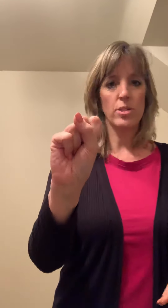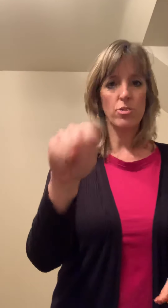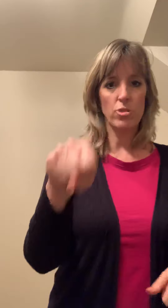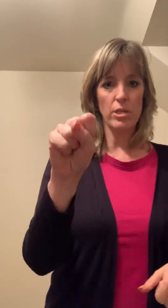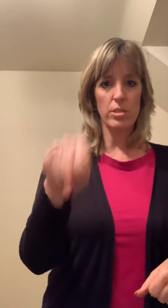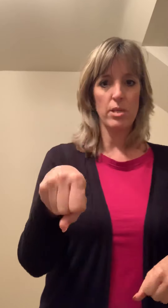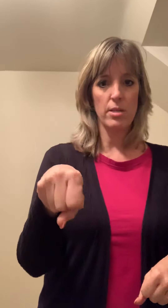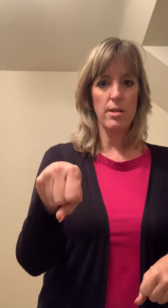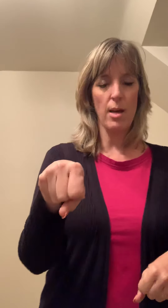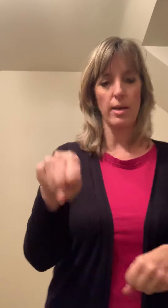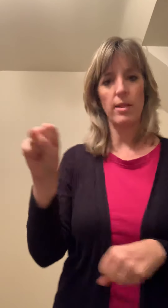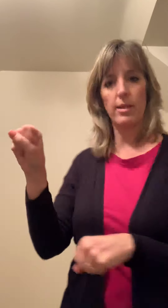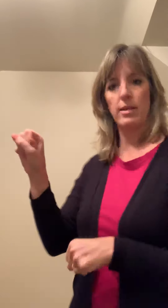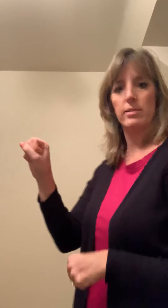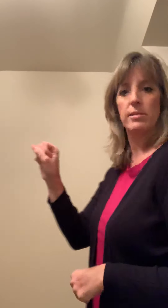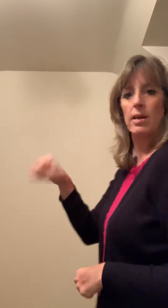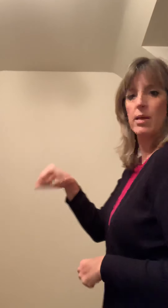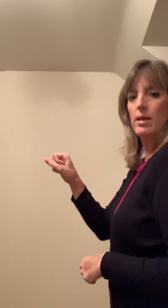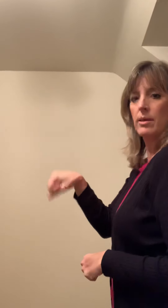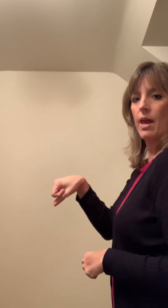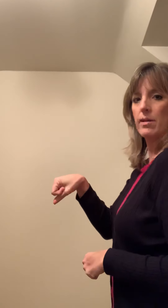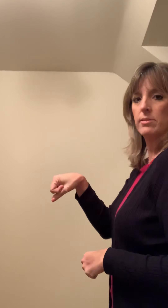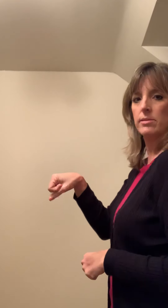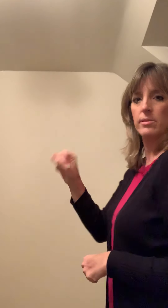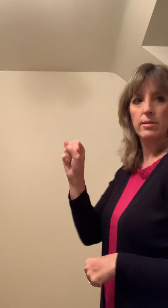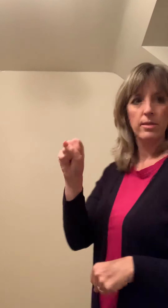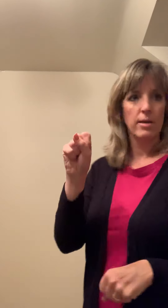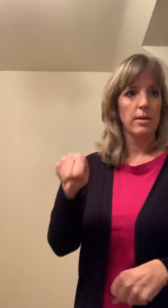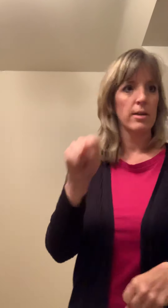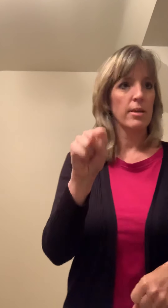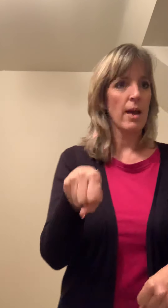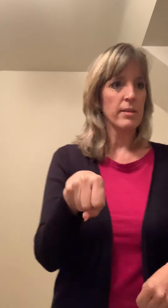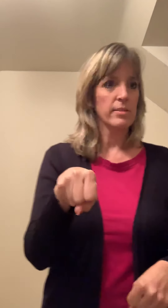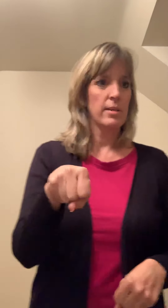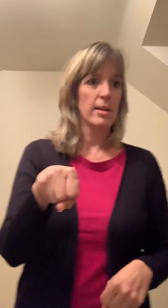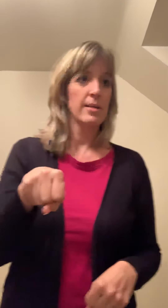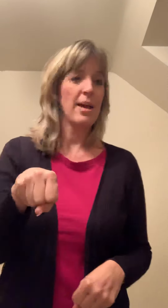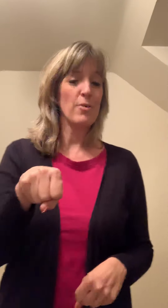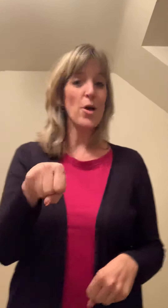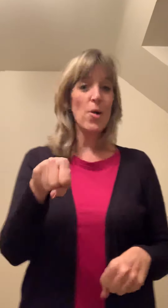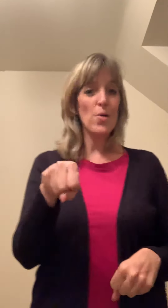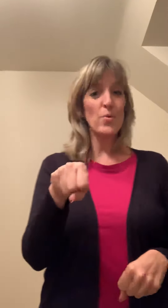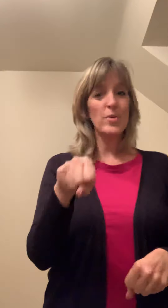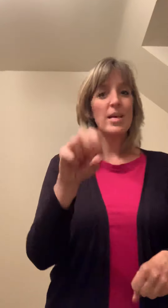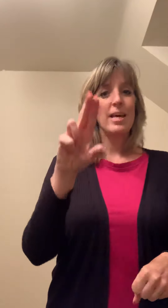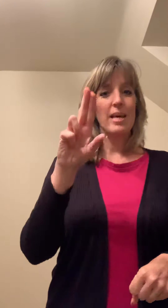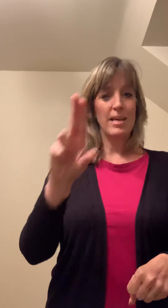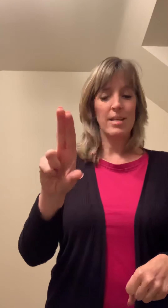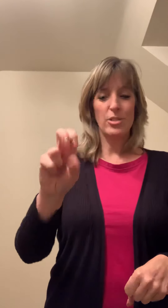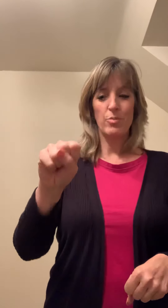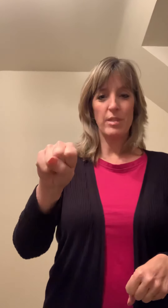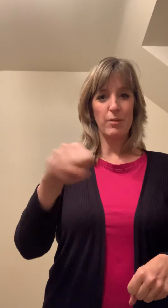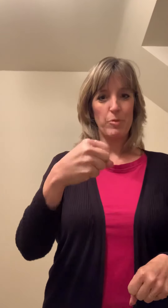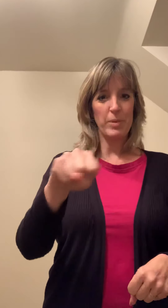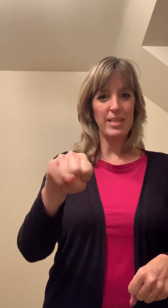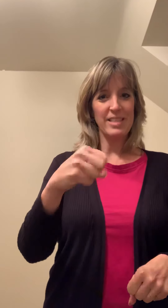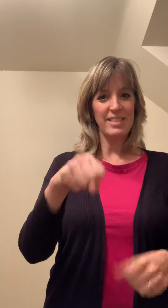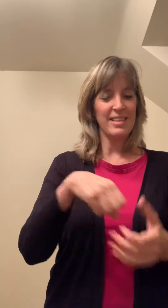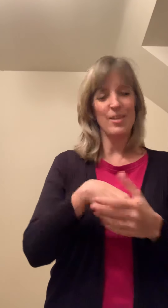you just nod it like this. Yes. Yes. Now, no is, you would think it would be this, like your head,